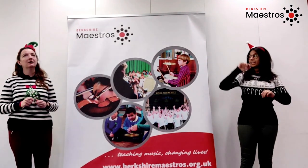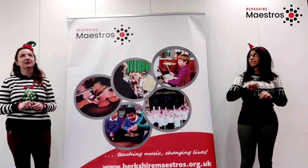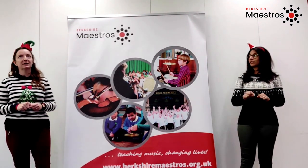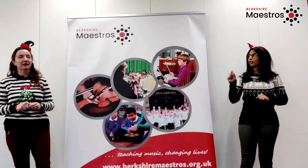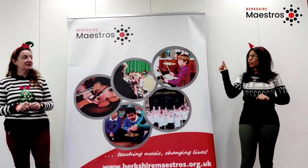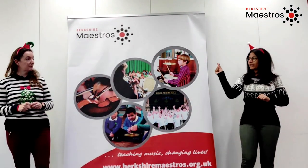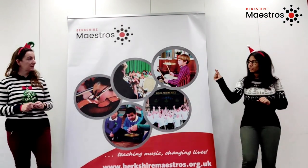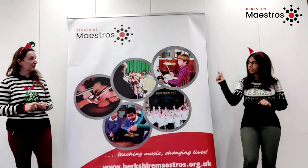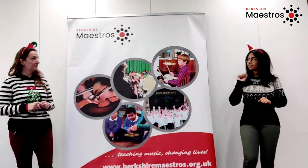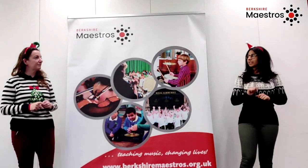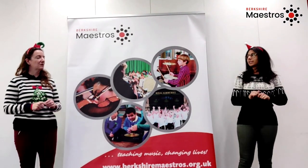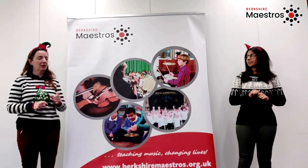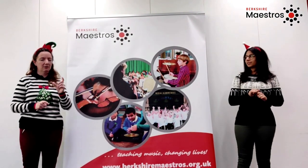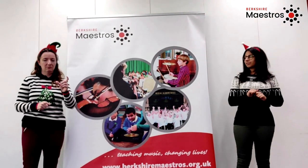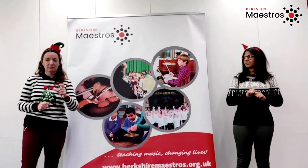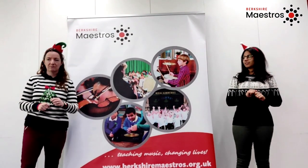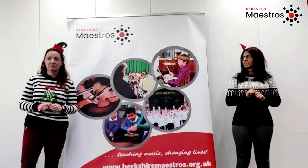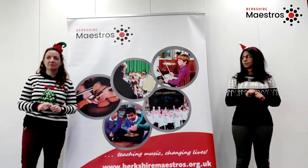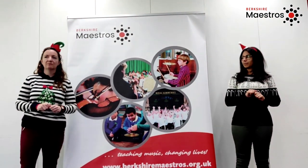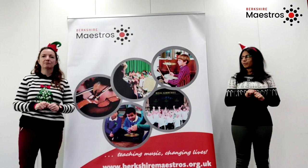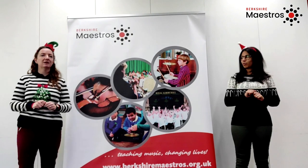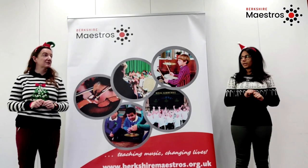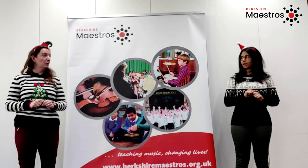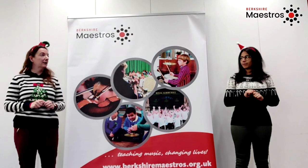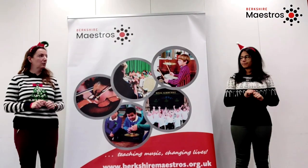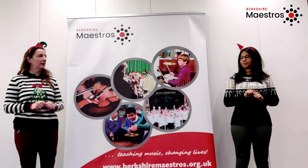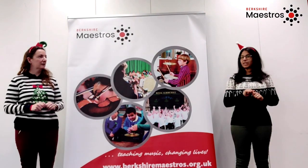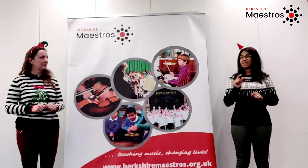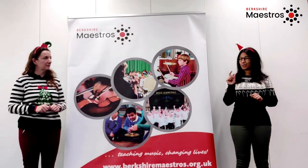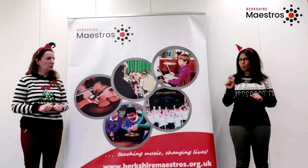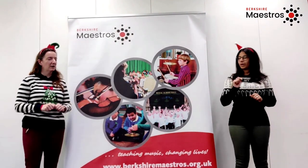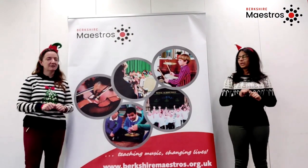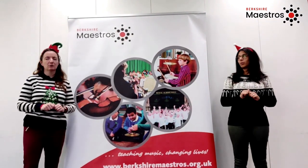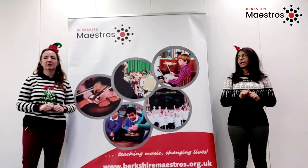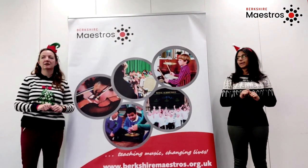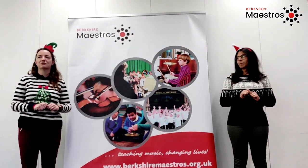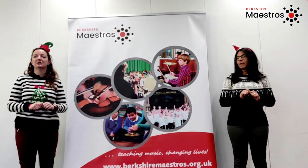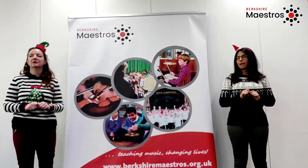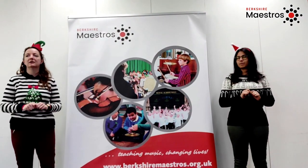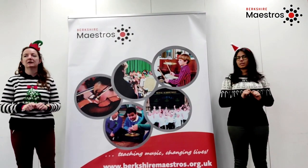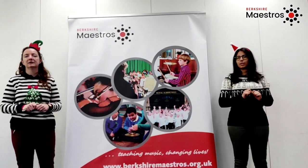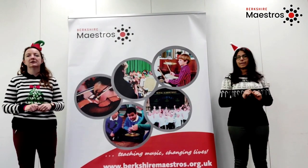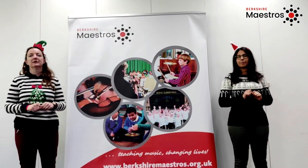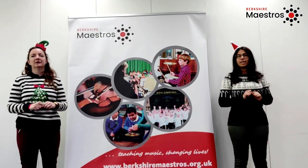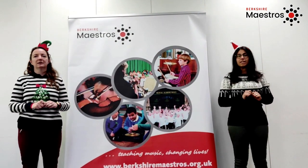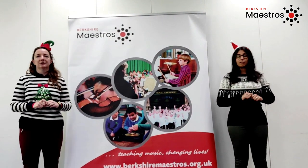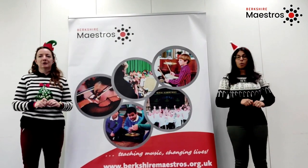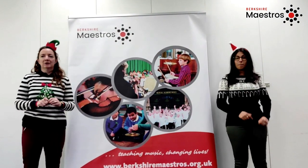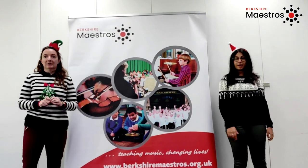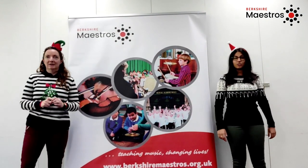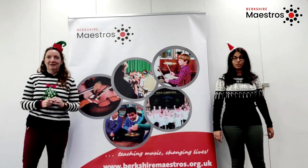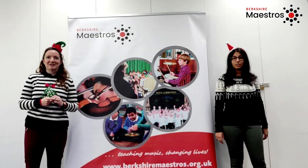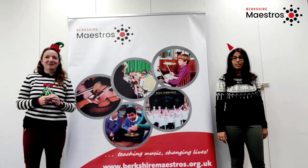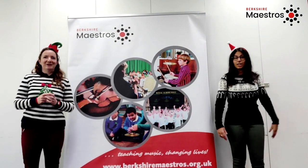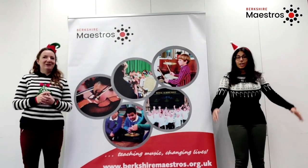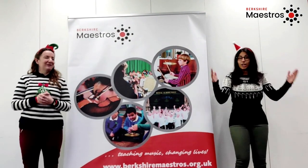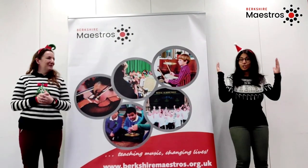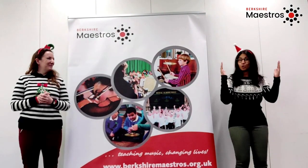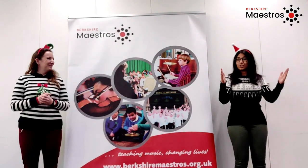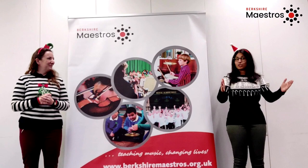In the bleak. Oh, so you've got to wait just a little bit before but we come quite in. Quick. It's quite quick. Entry. Absolutely. Okay. So imagine. Let's give it a go. You're in